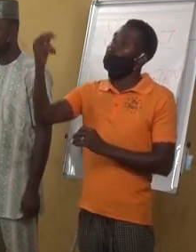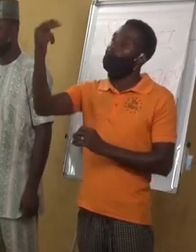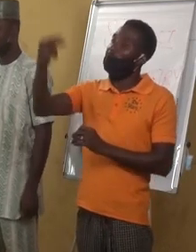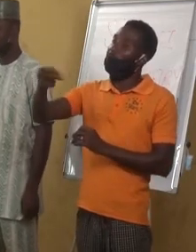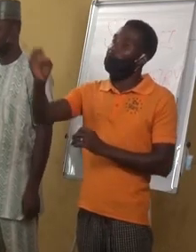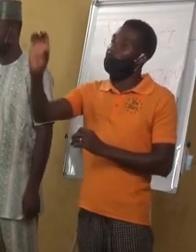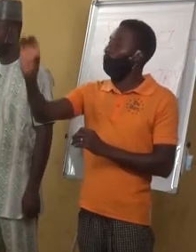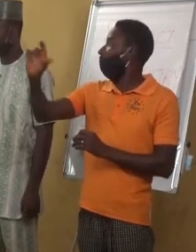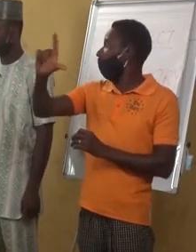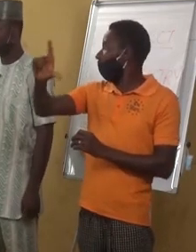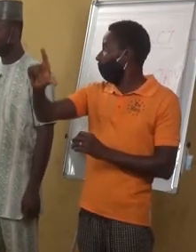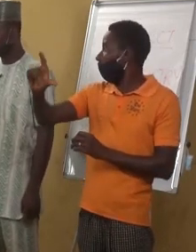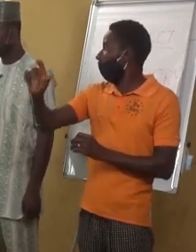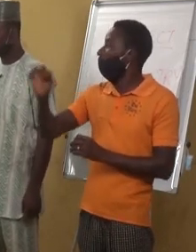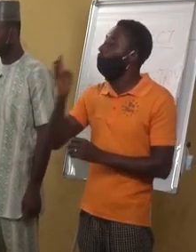acid.